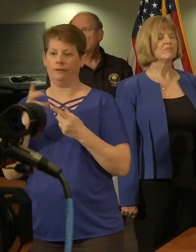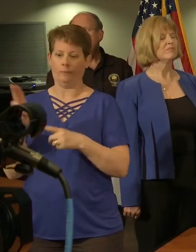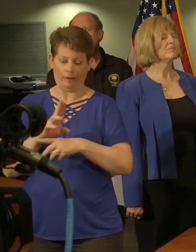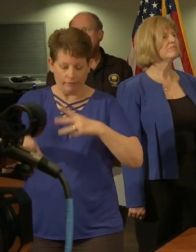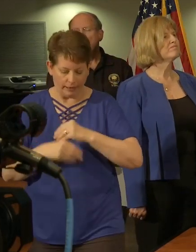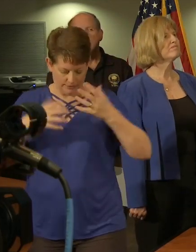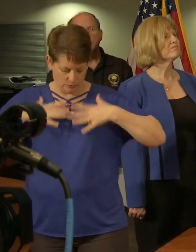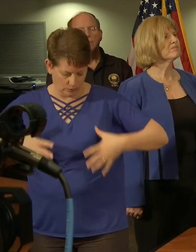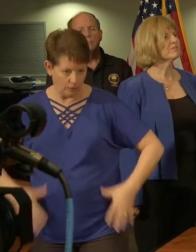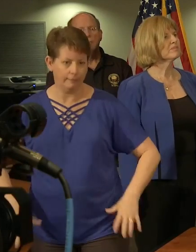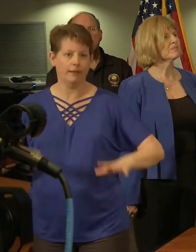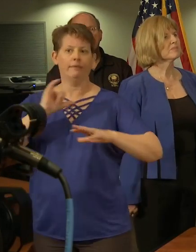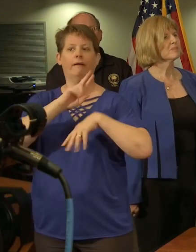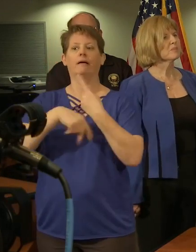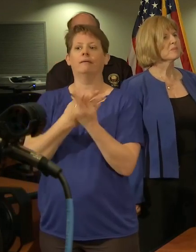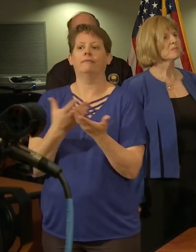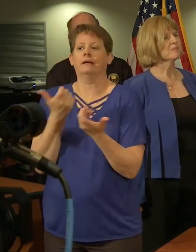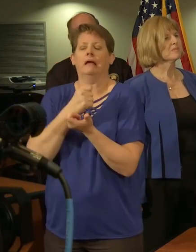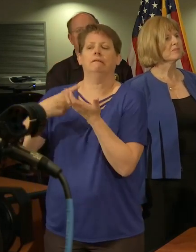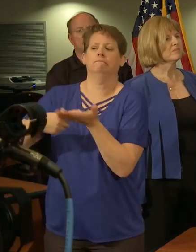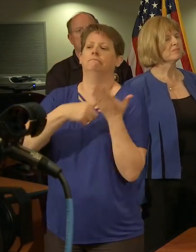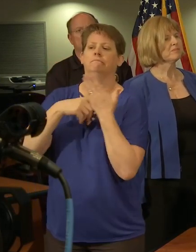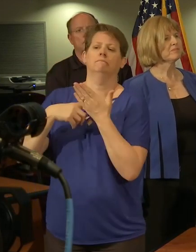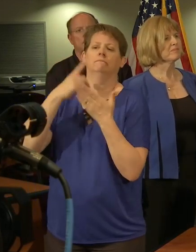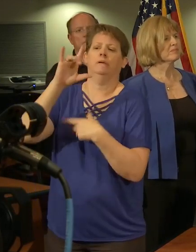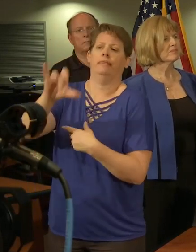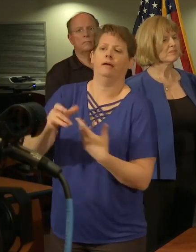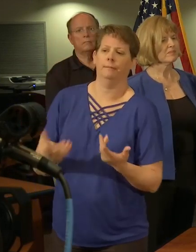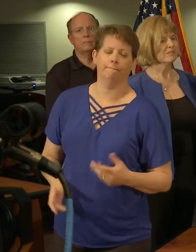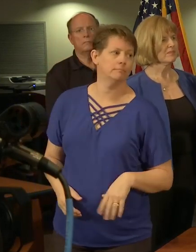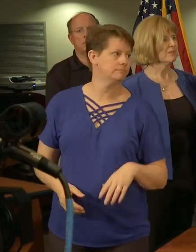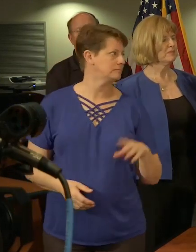equipment. Any discussion on that statewide?